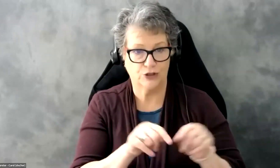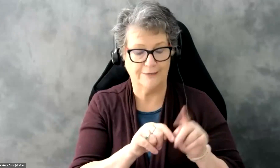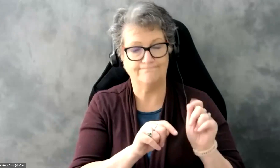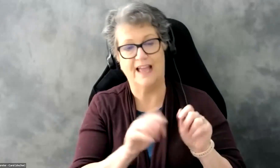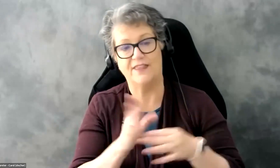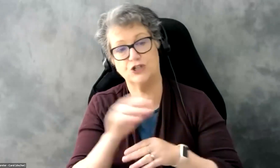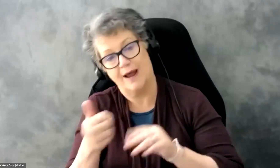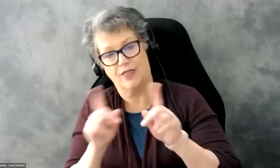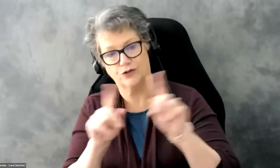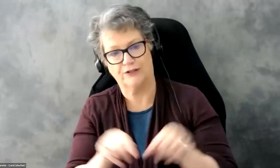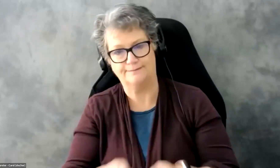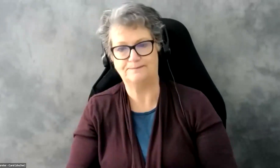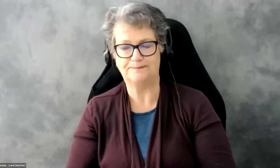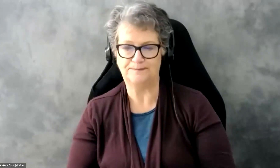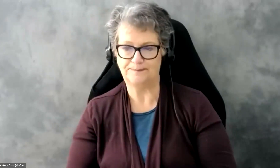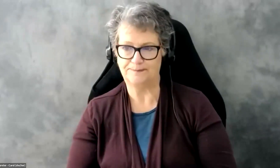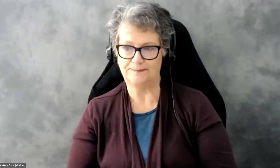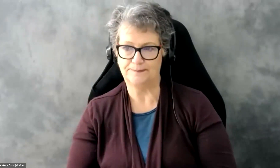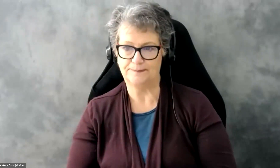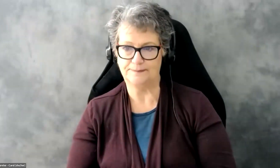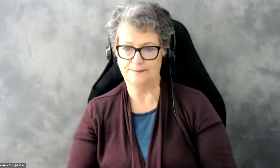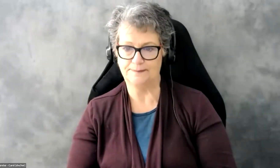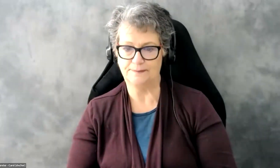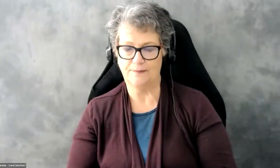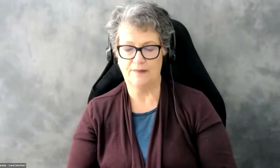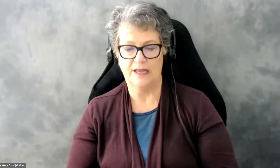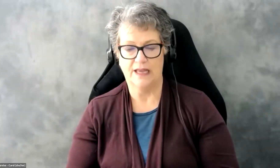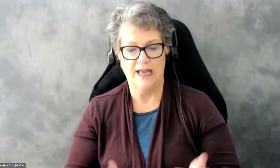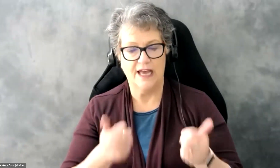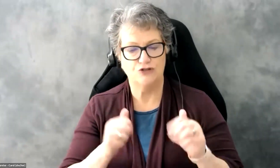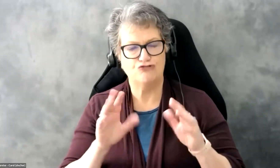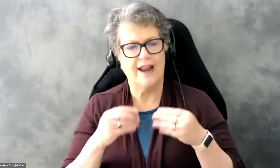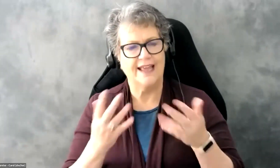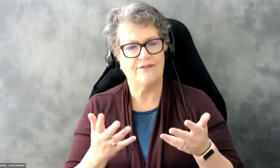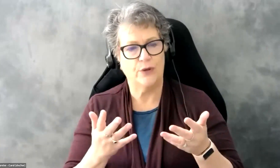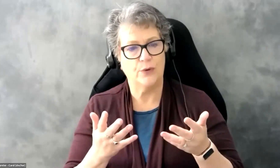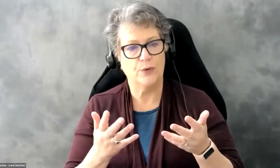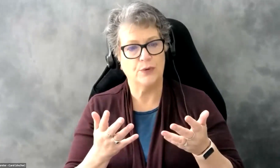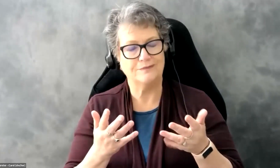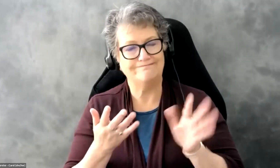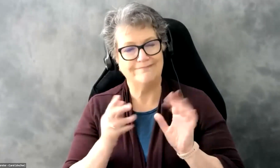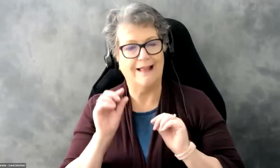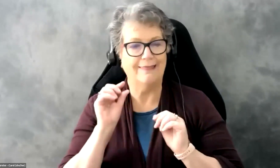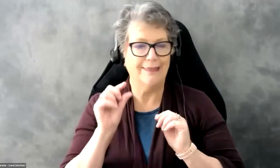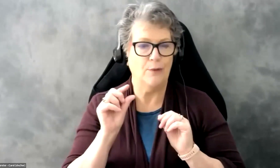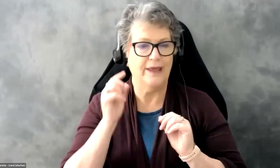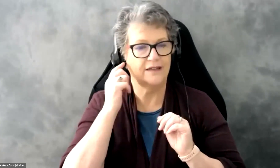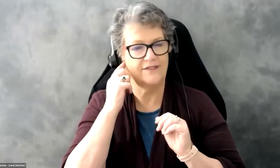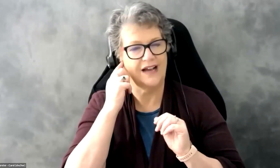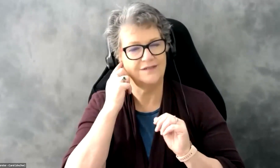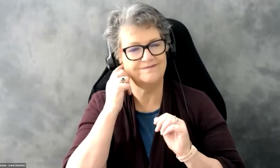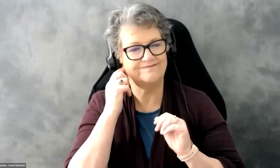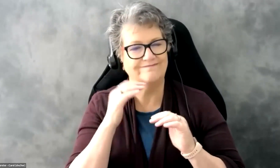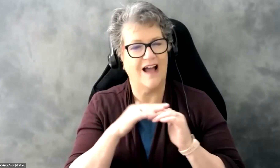share my other screen and try to give you a little bit of a kind of a